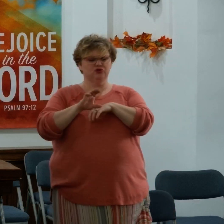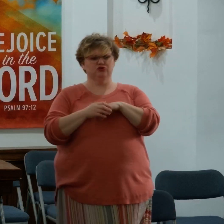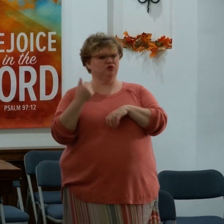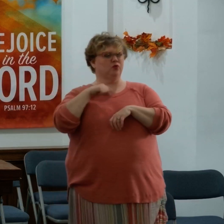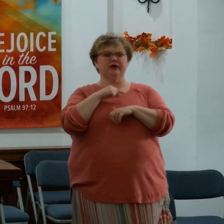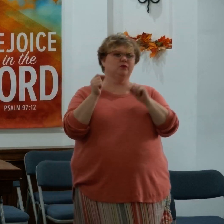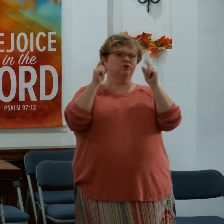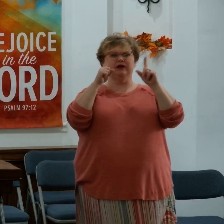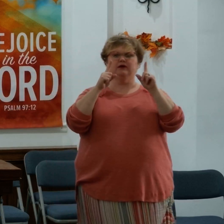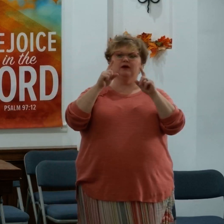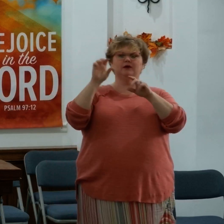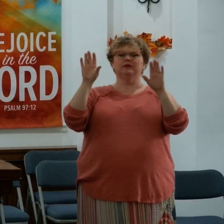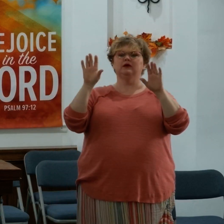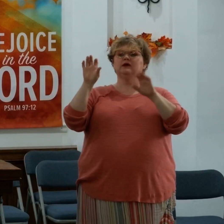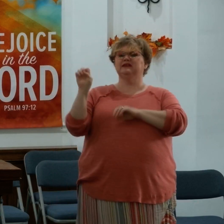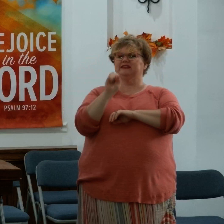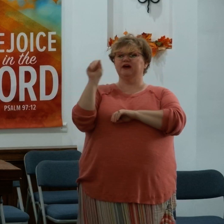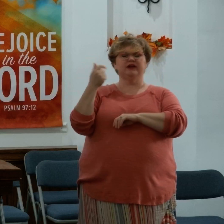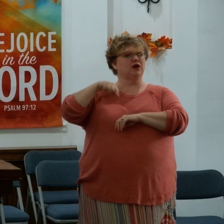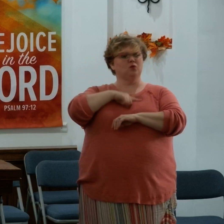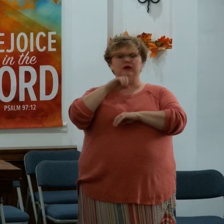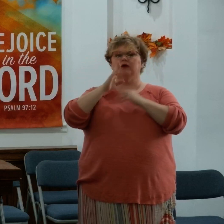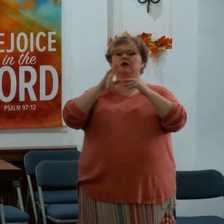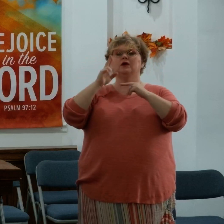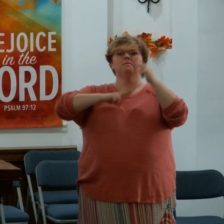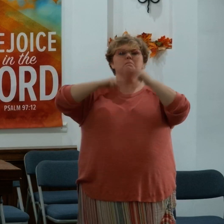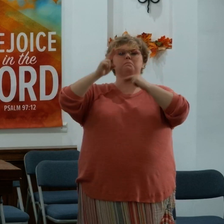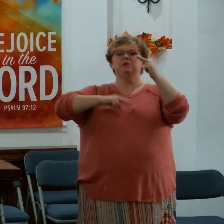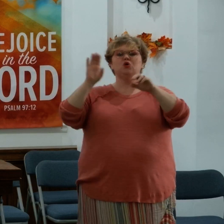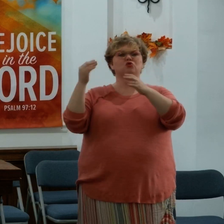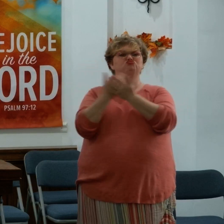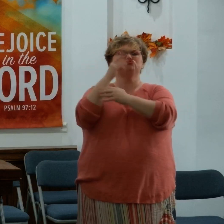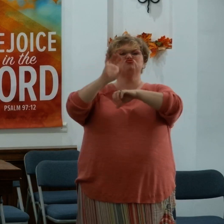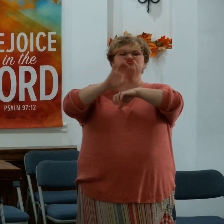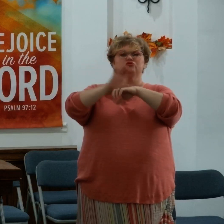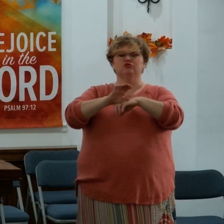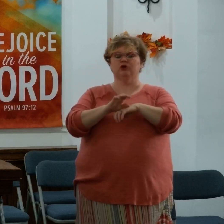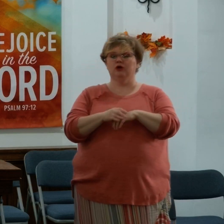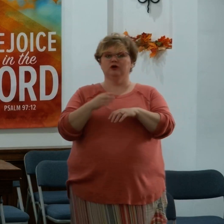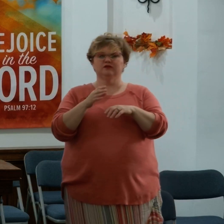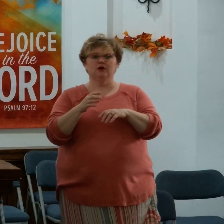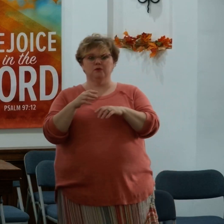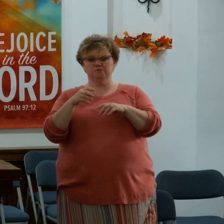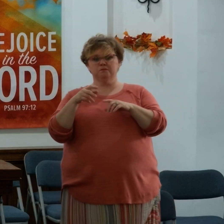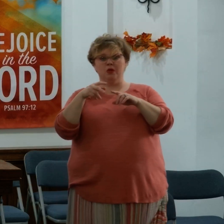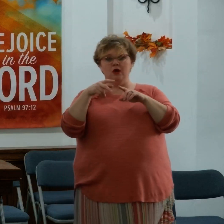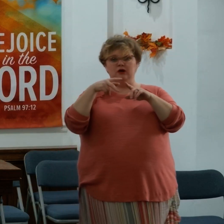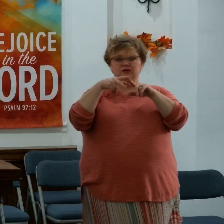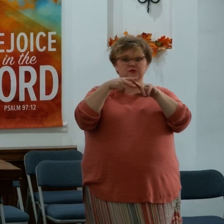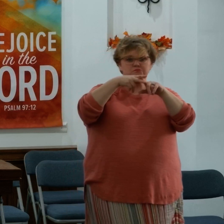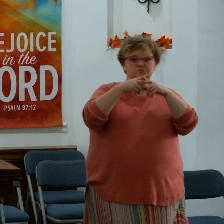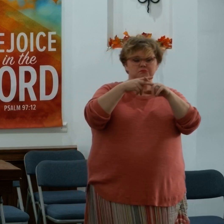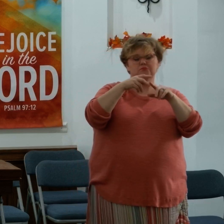us a brand new church building. So the plumbers came and the carpenters came and my dad, the electrician, came and we built the